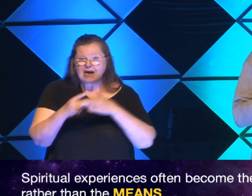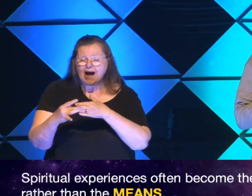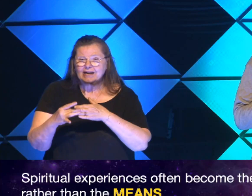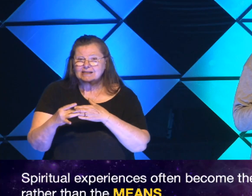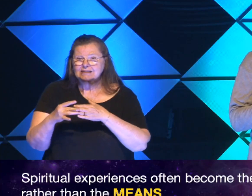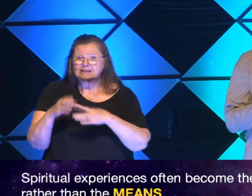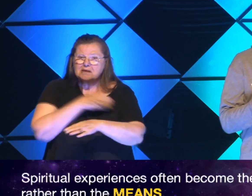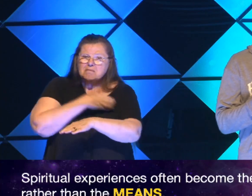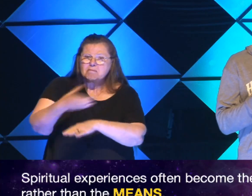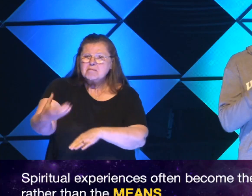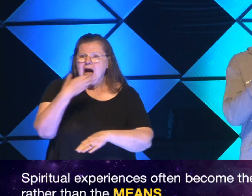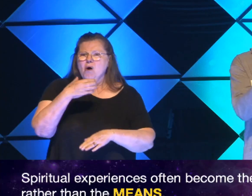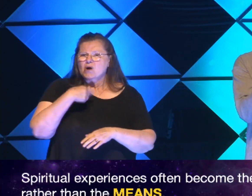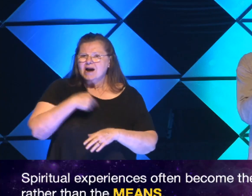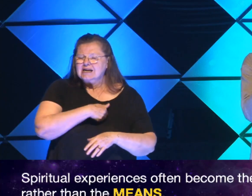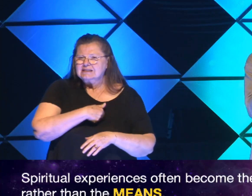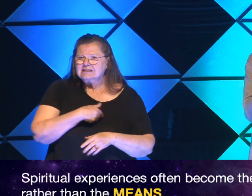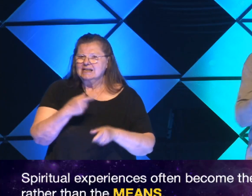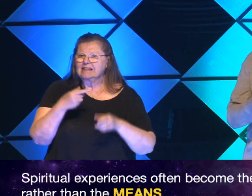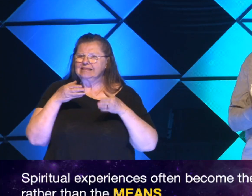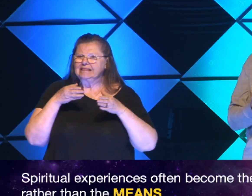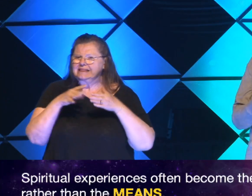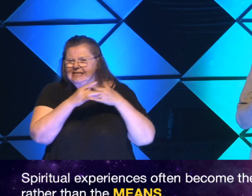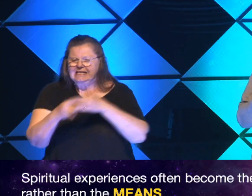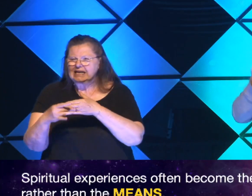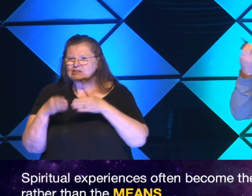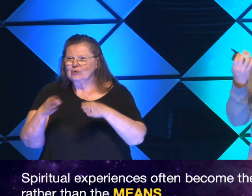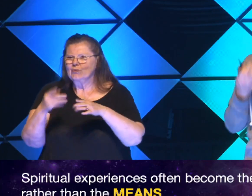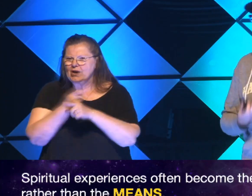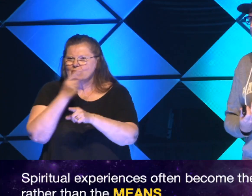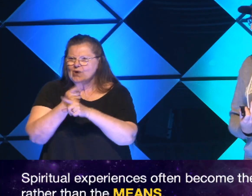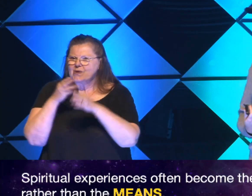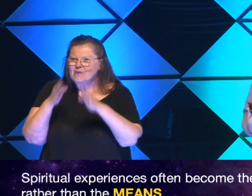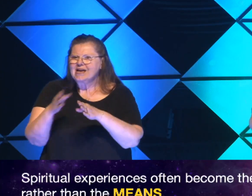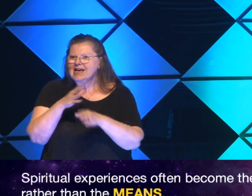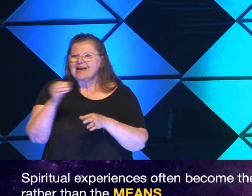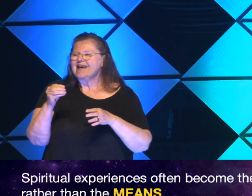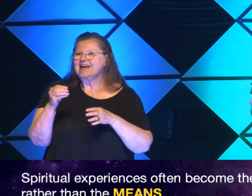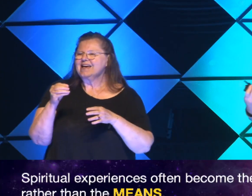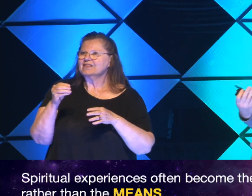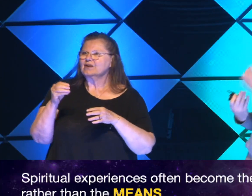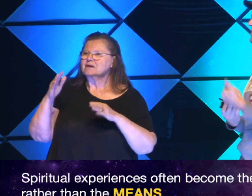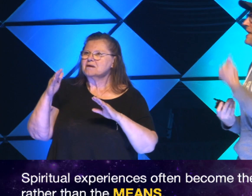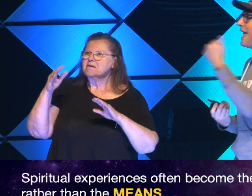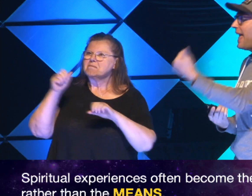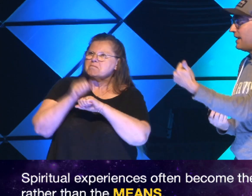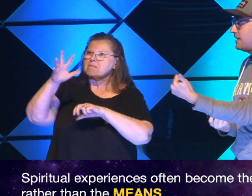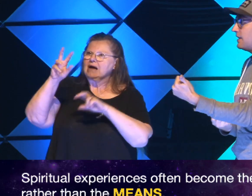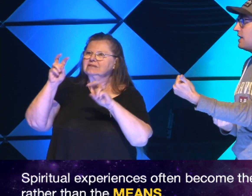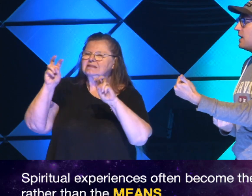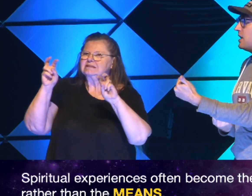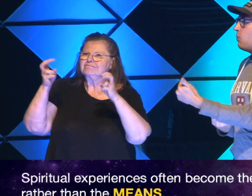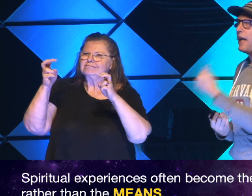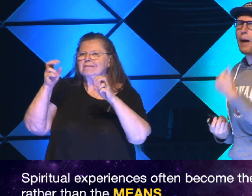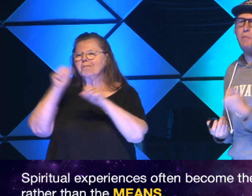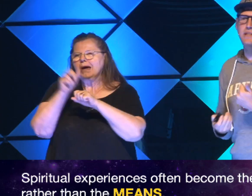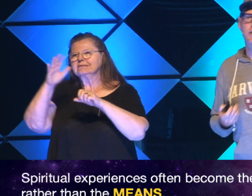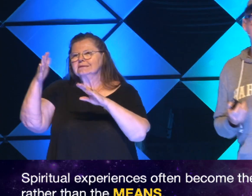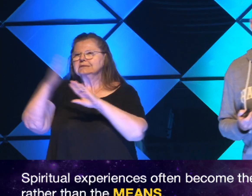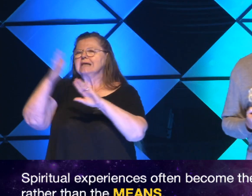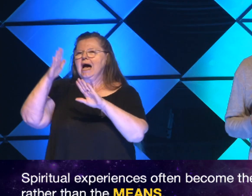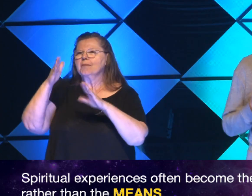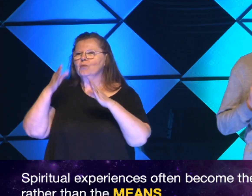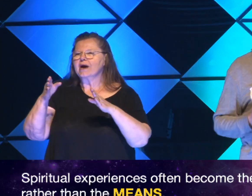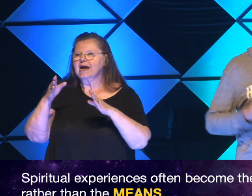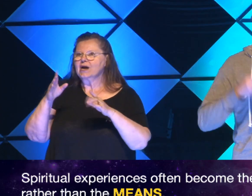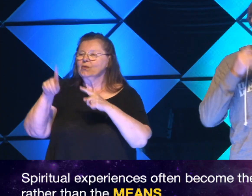when the means, right, when this idea of an encounter with the divine, these mountaintop experiences, when they become the end, what happens is